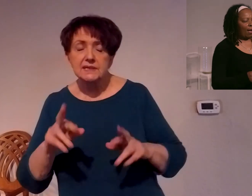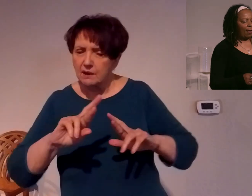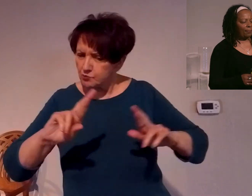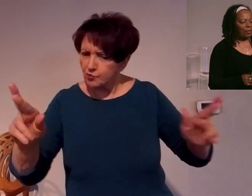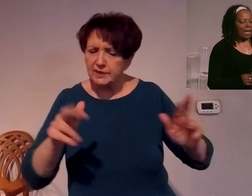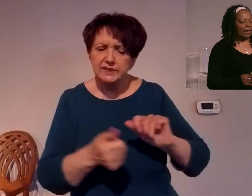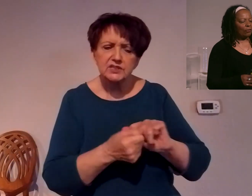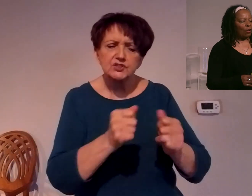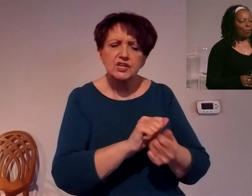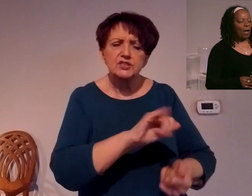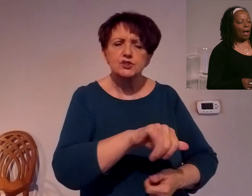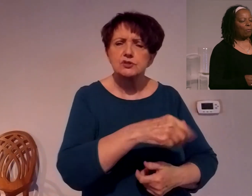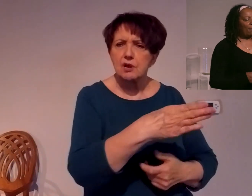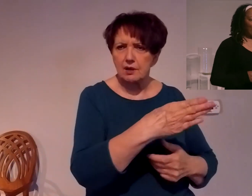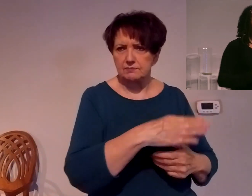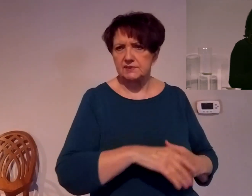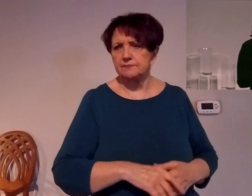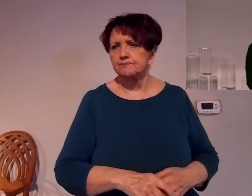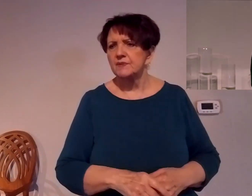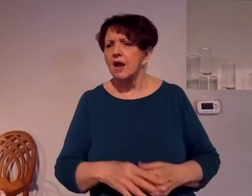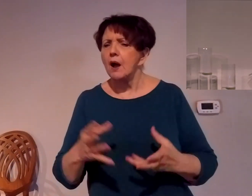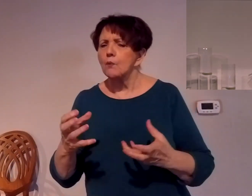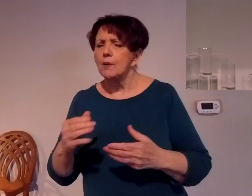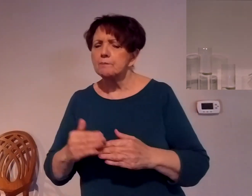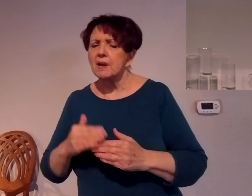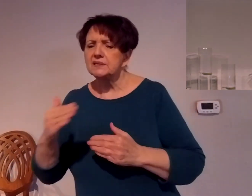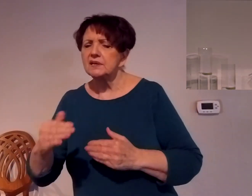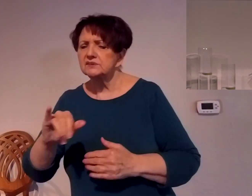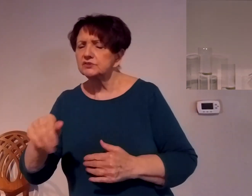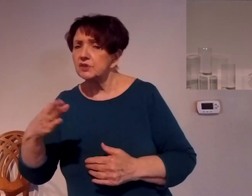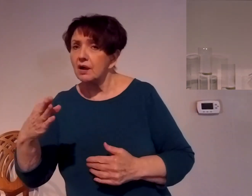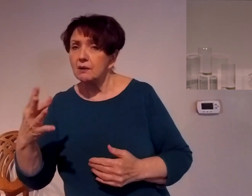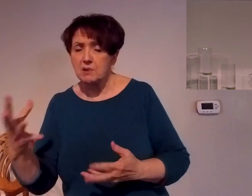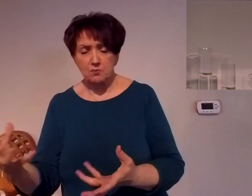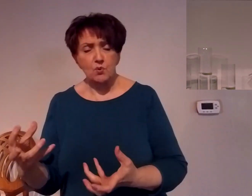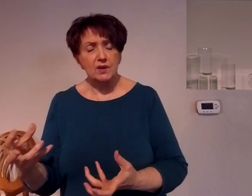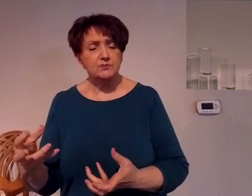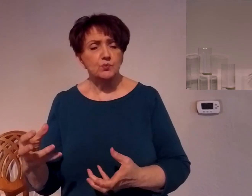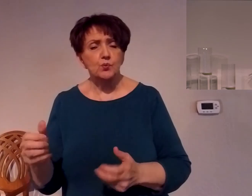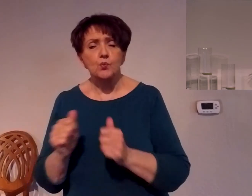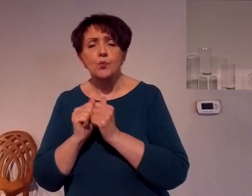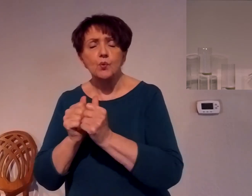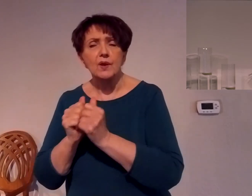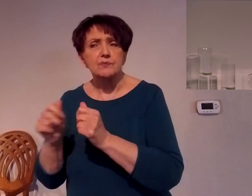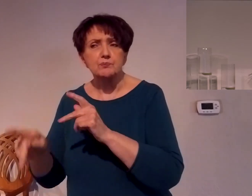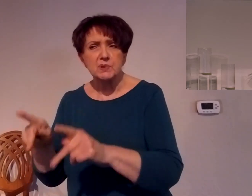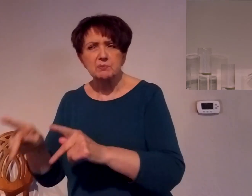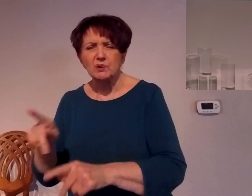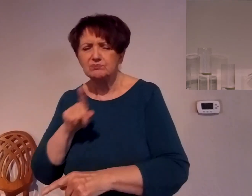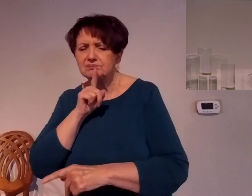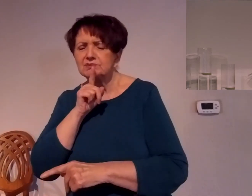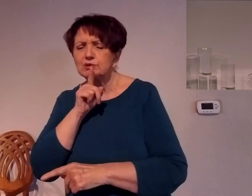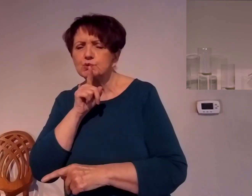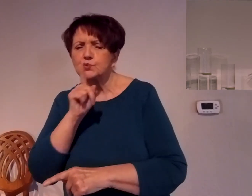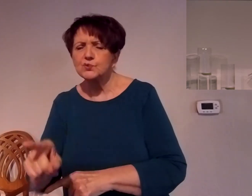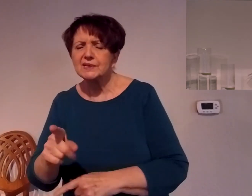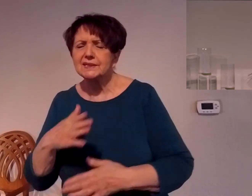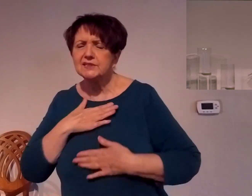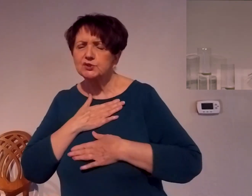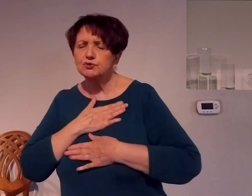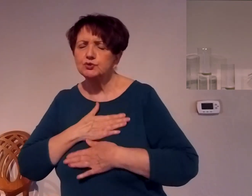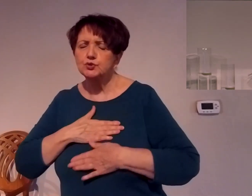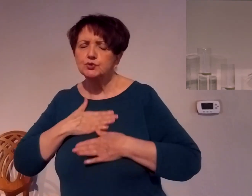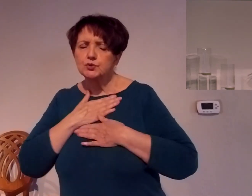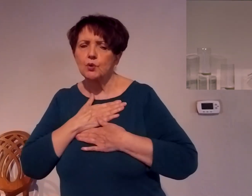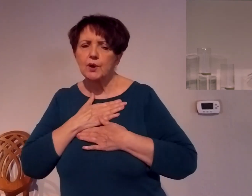change jobs. And so I want my next job to be with people I really, really enjoy, and I get to